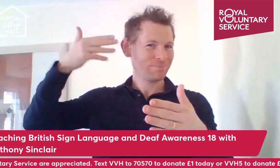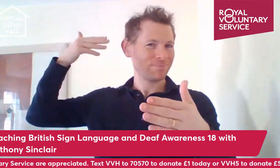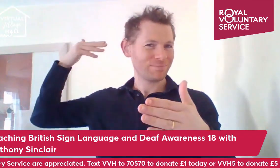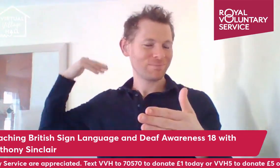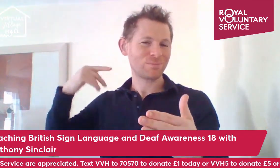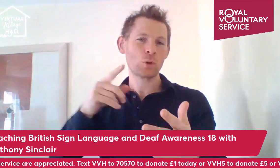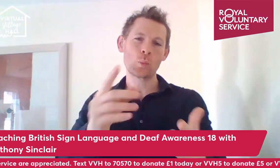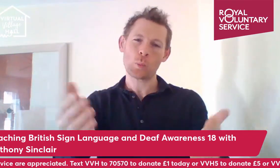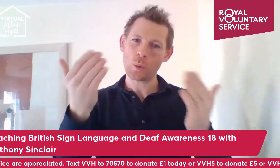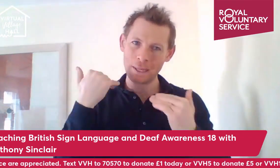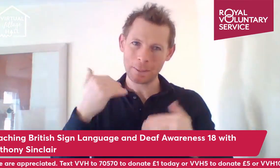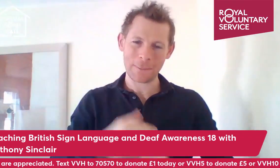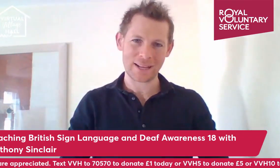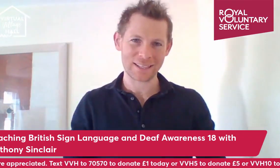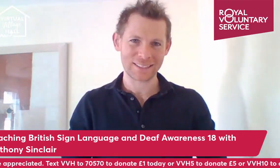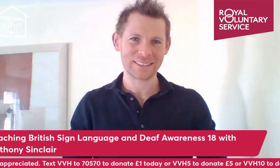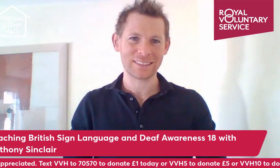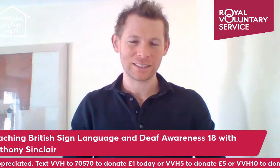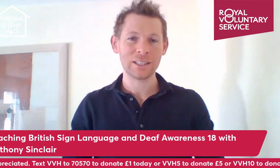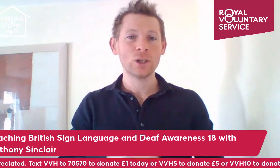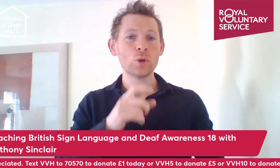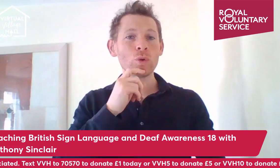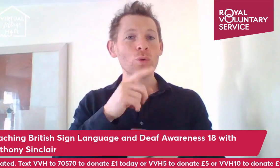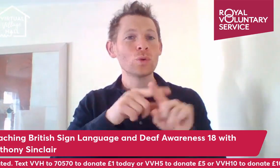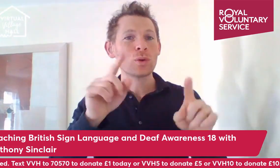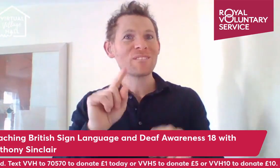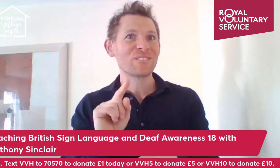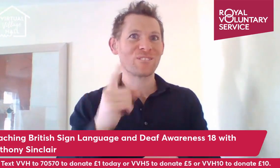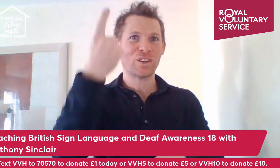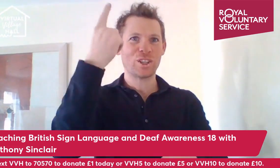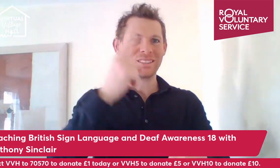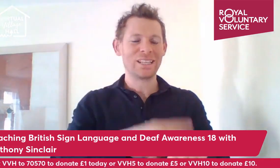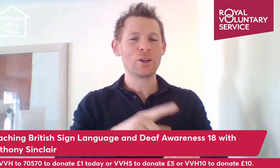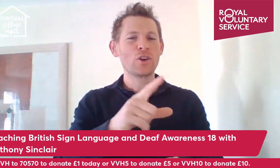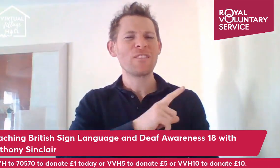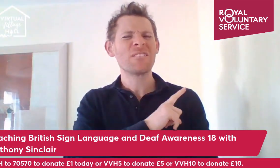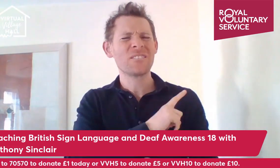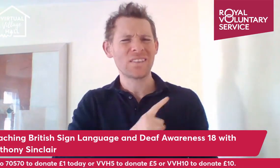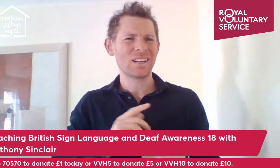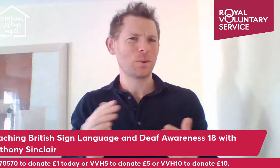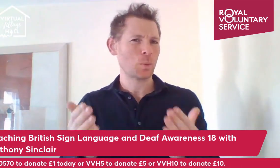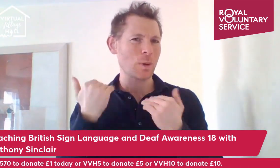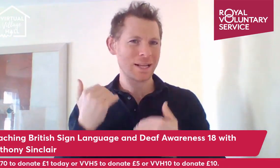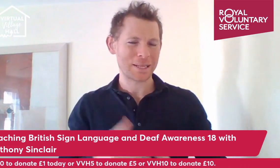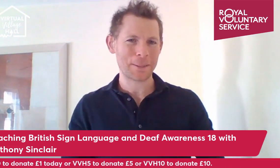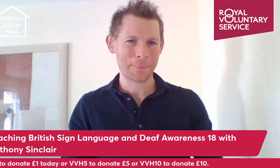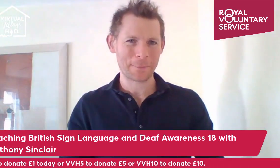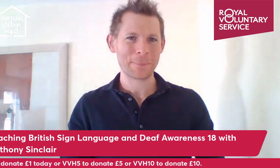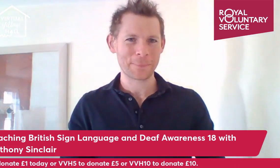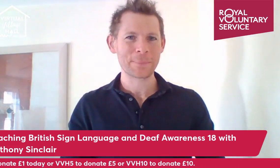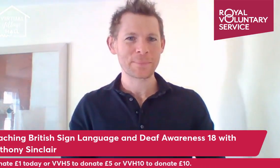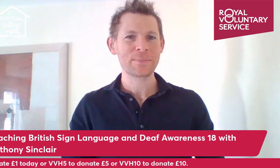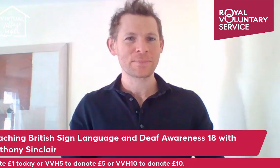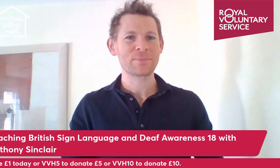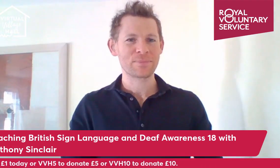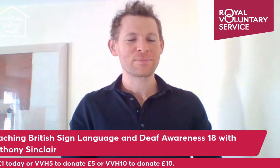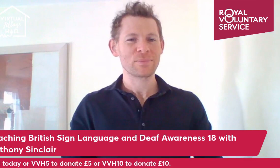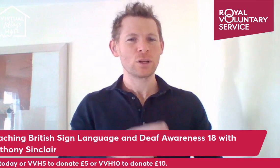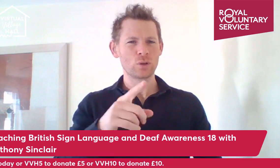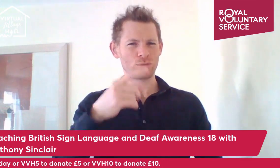Some of you have been with us previously, so welcome back. And to those who it's their first time today, you're very welcome to join us